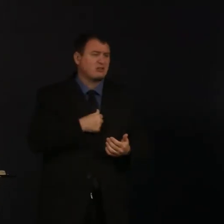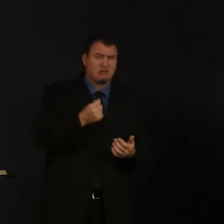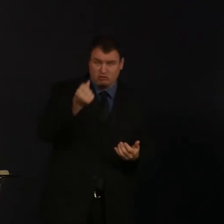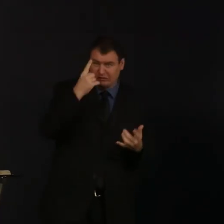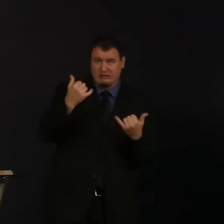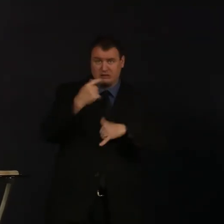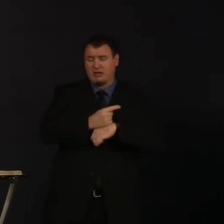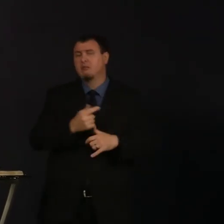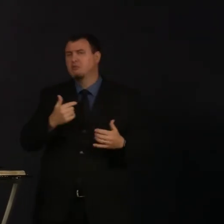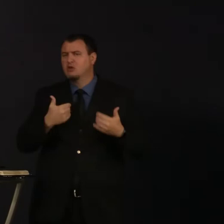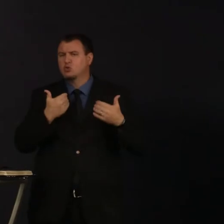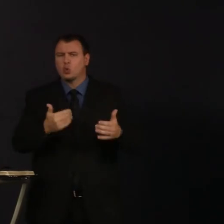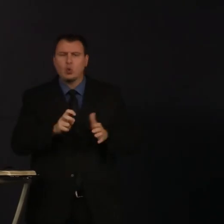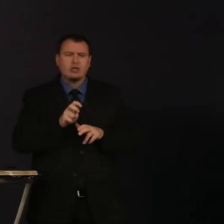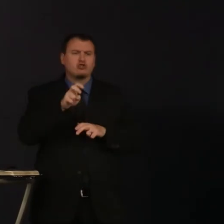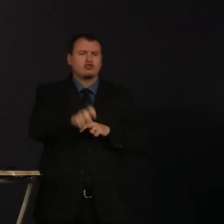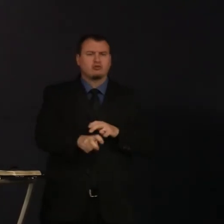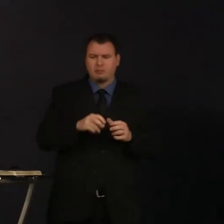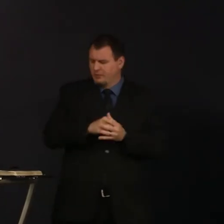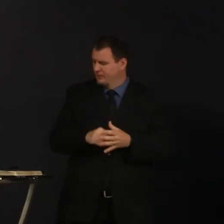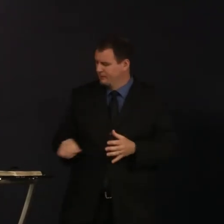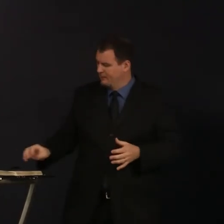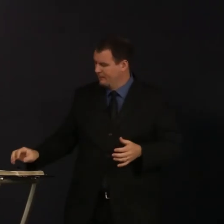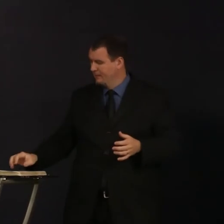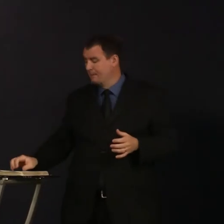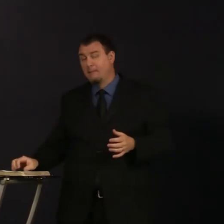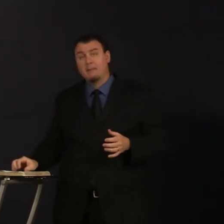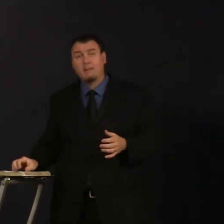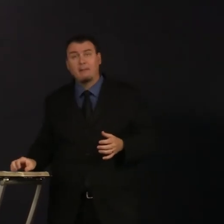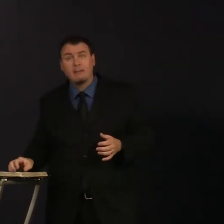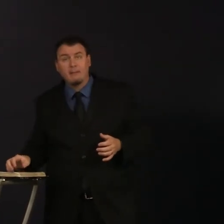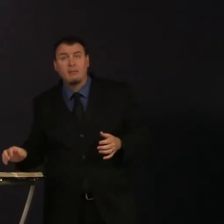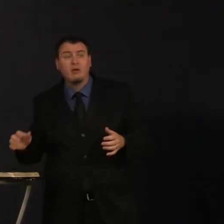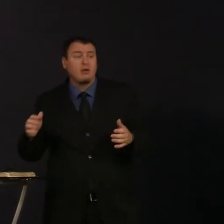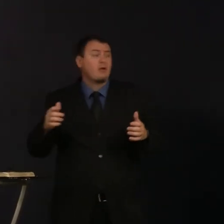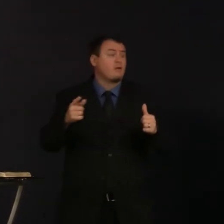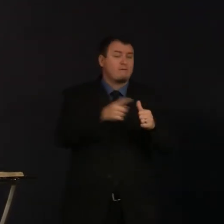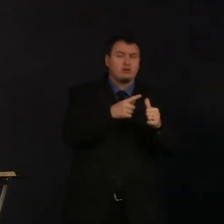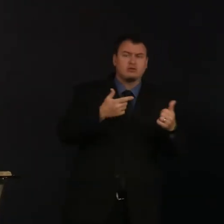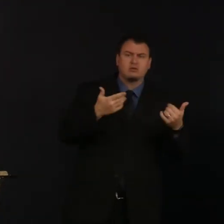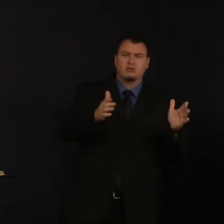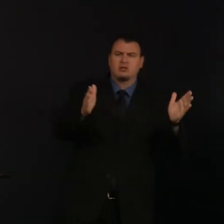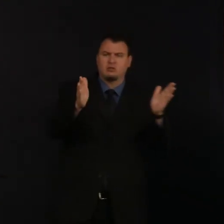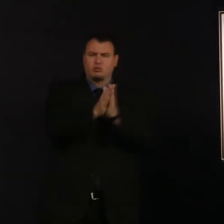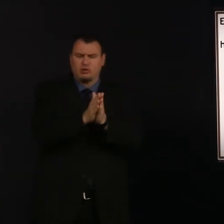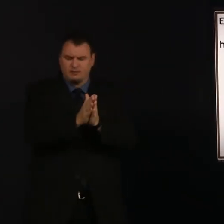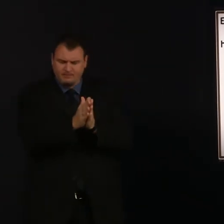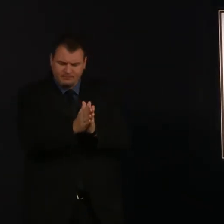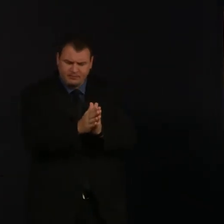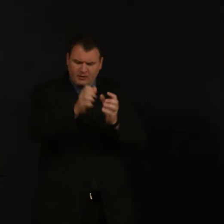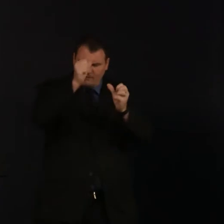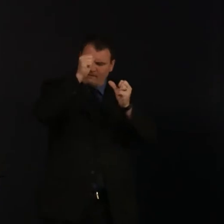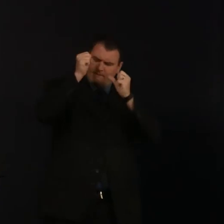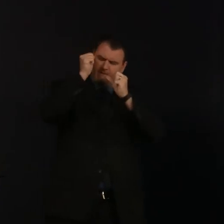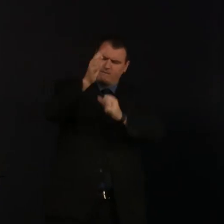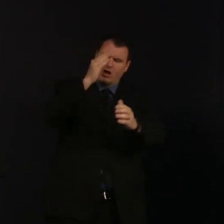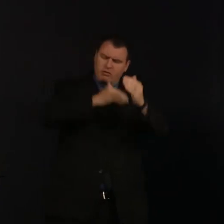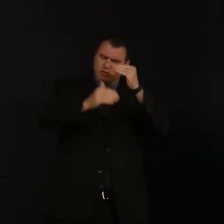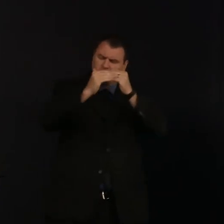It'll make it easy for us to understand. So, I'm going to jump into that. Let's pray first. Our Father